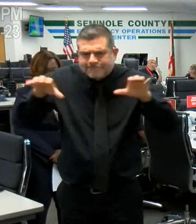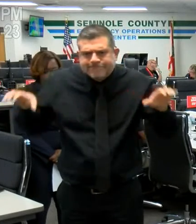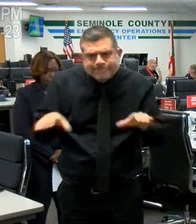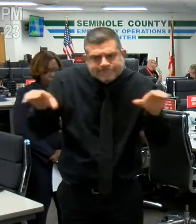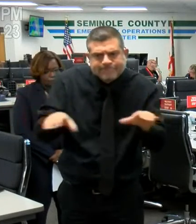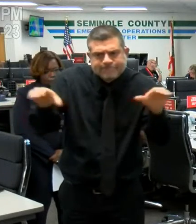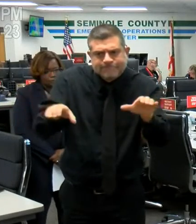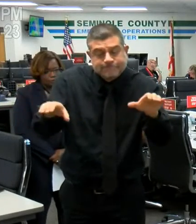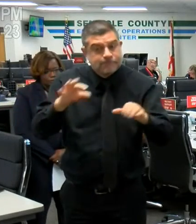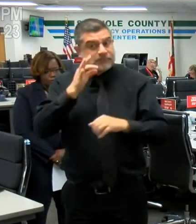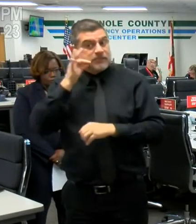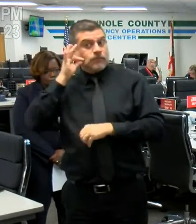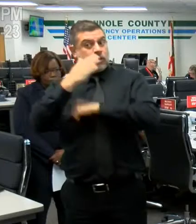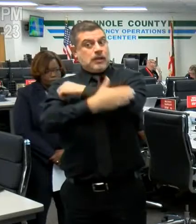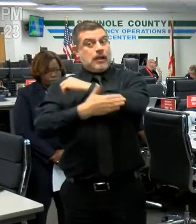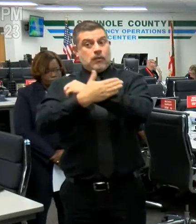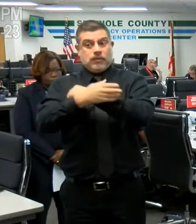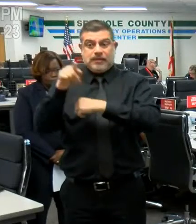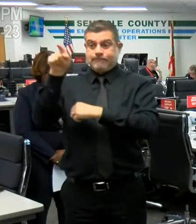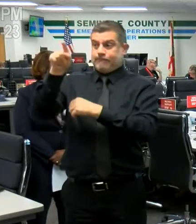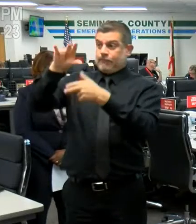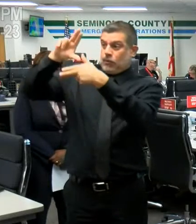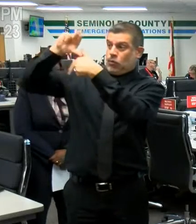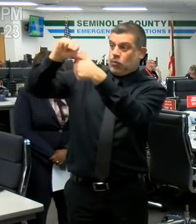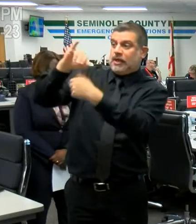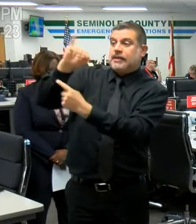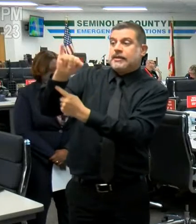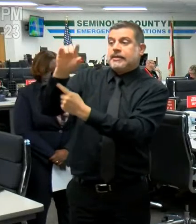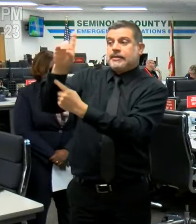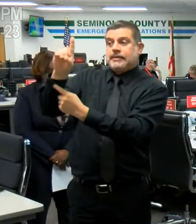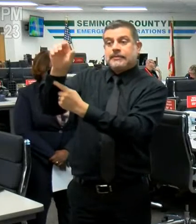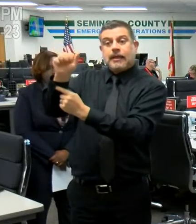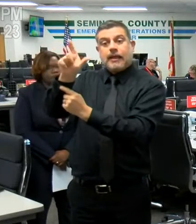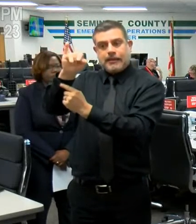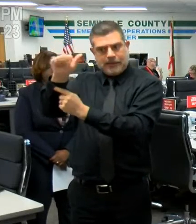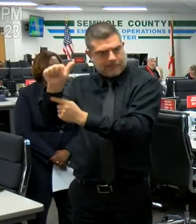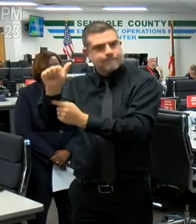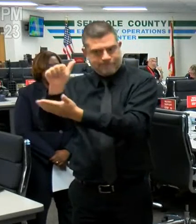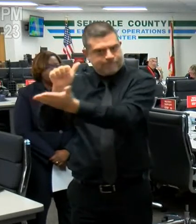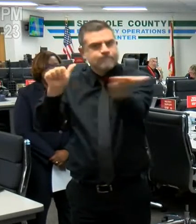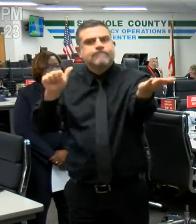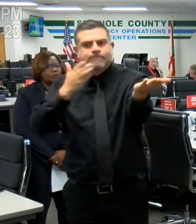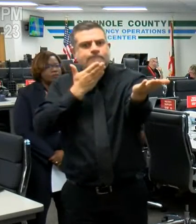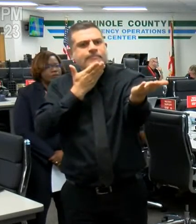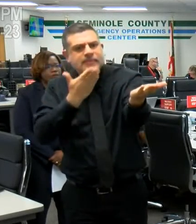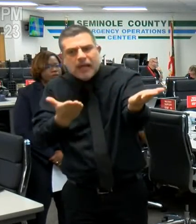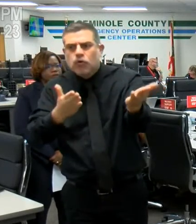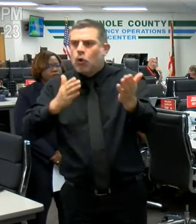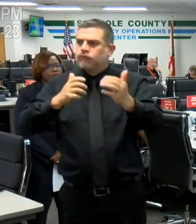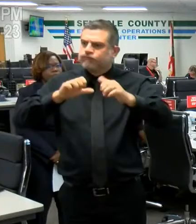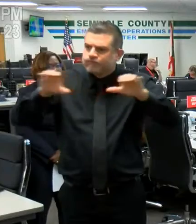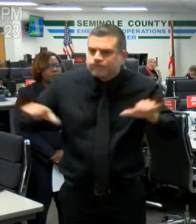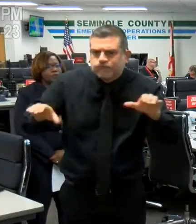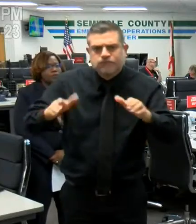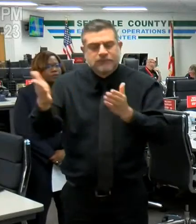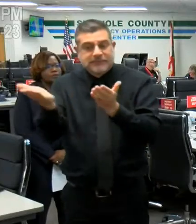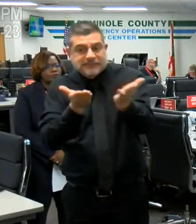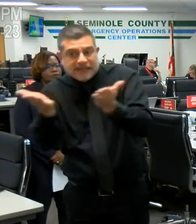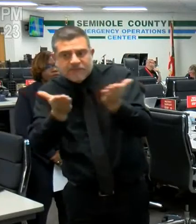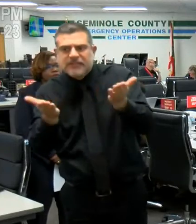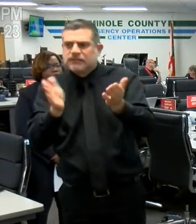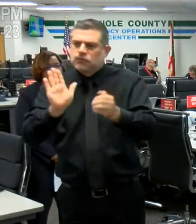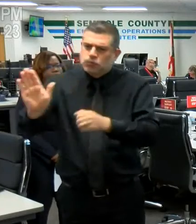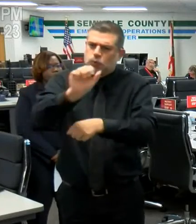for Hurricane Idalia, I want to thank you so much for your service, first and foremost. It's because of you and the work that you do that we